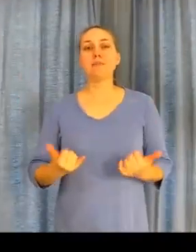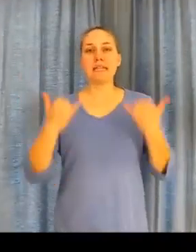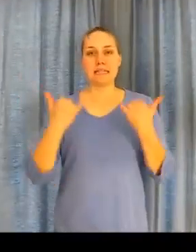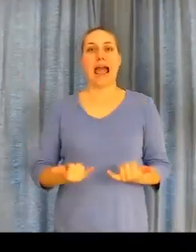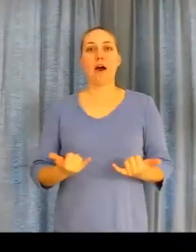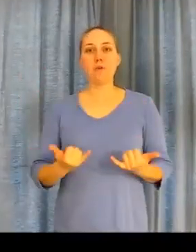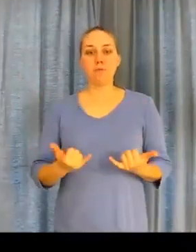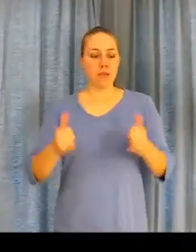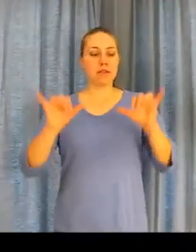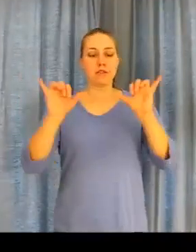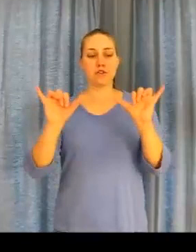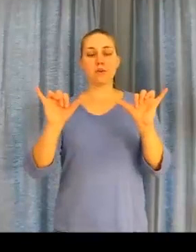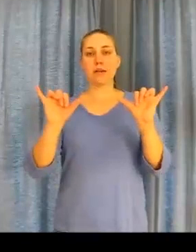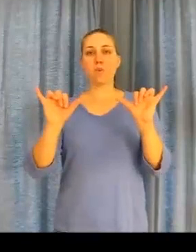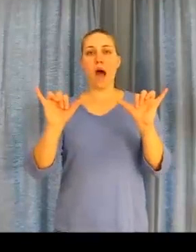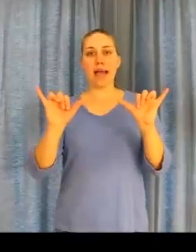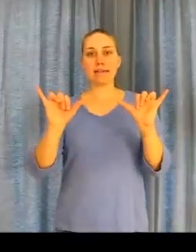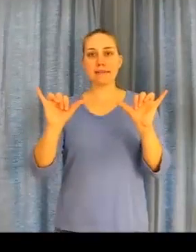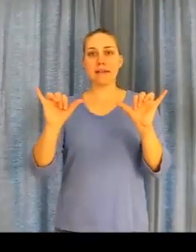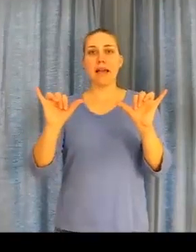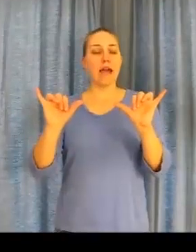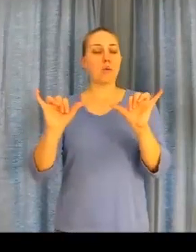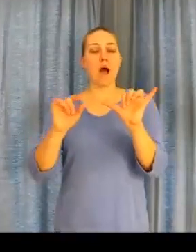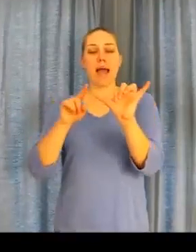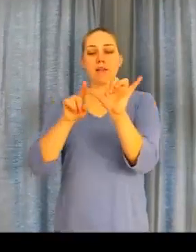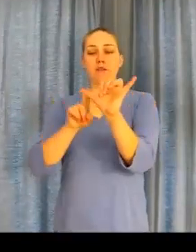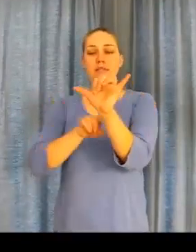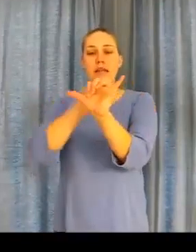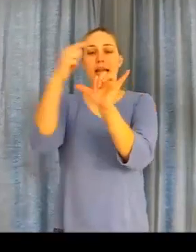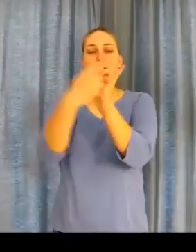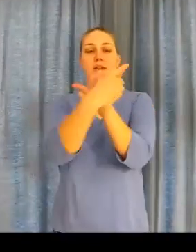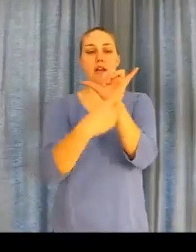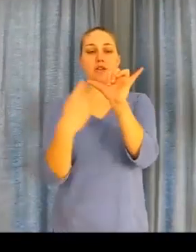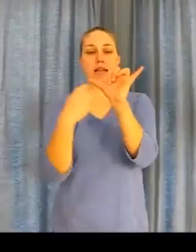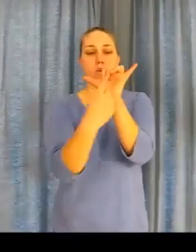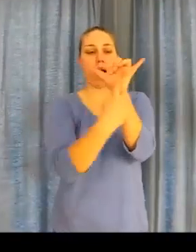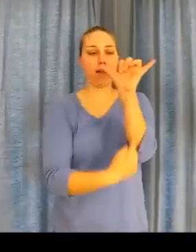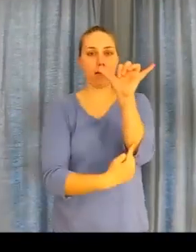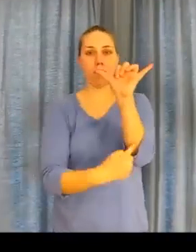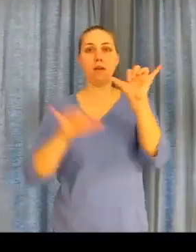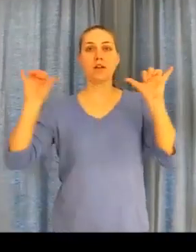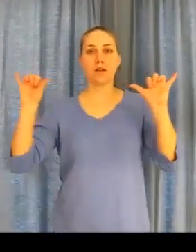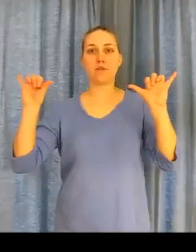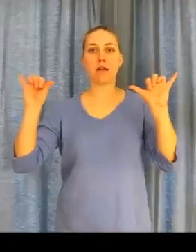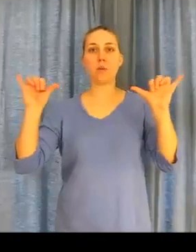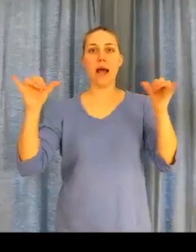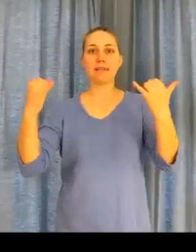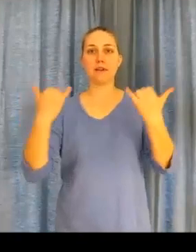means now. This is two-letter Y's, and a Y looks like a Y. You have two-letter Y's. They're